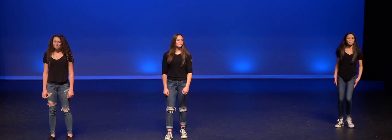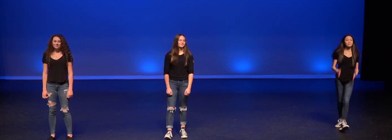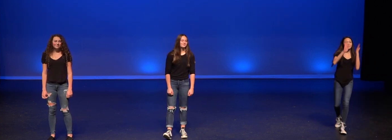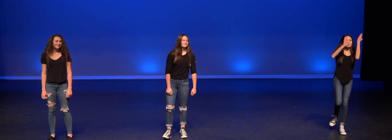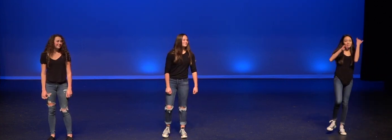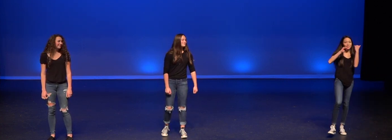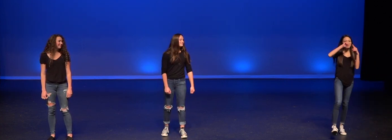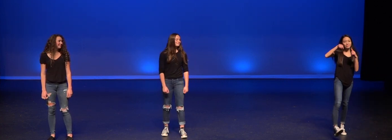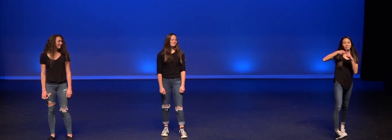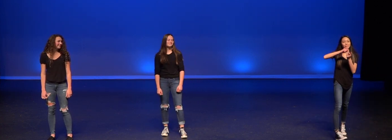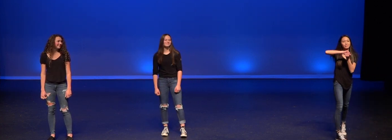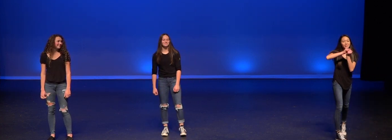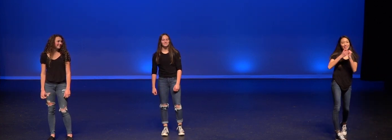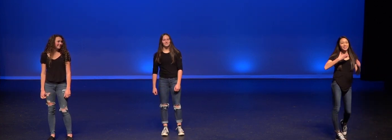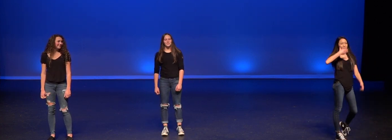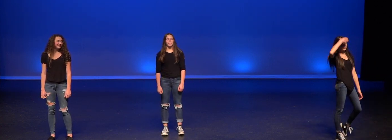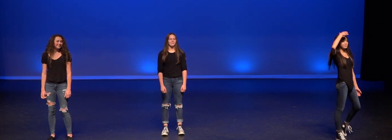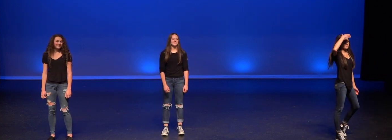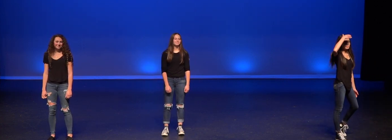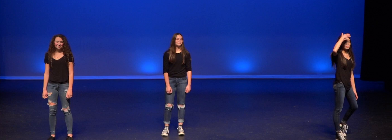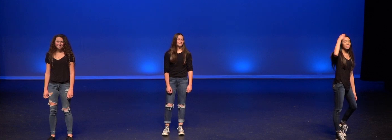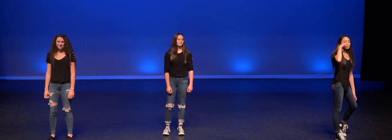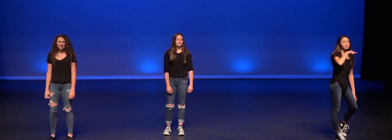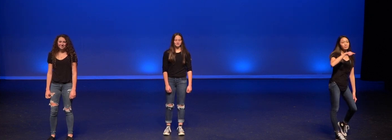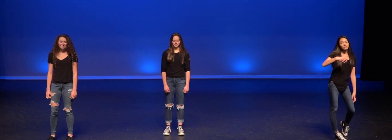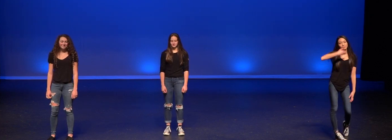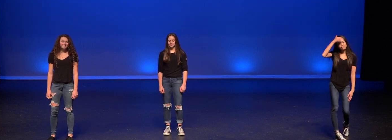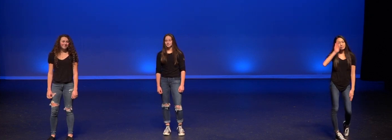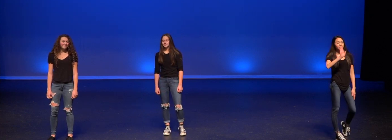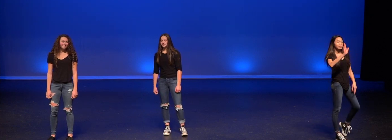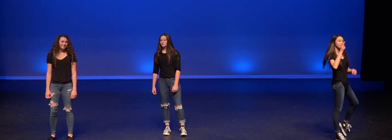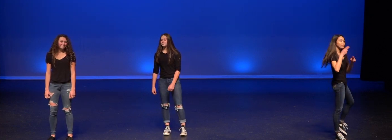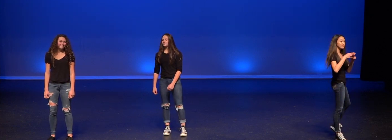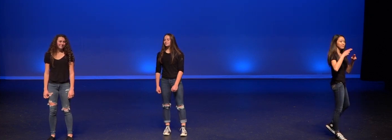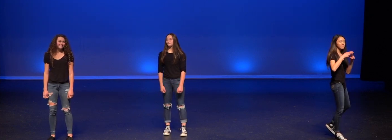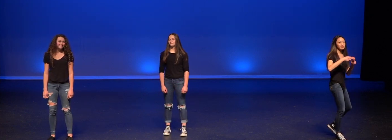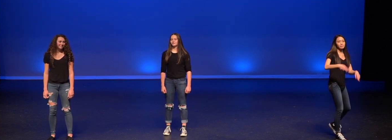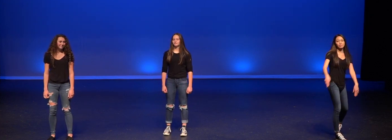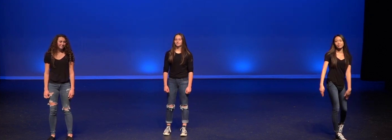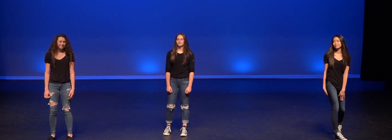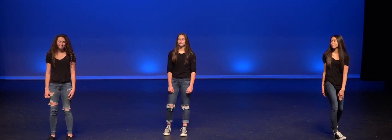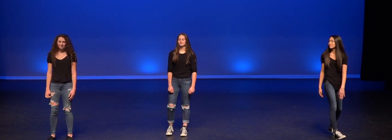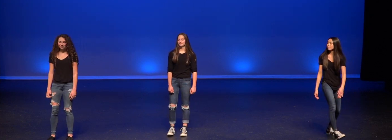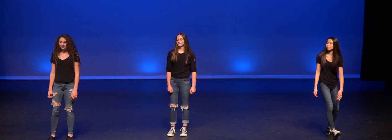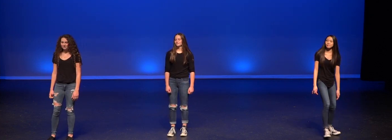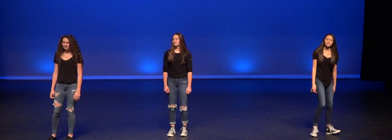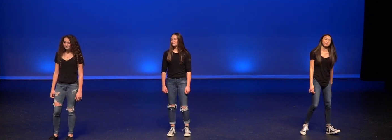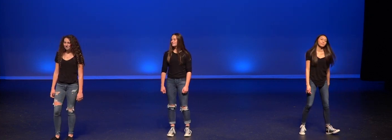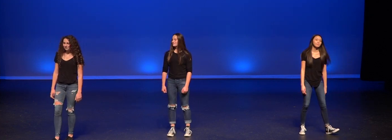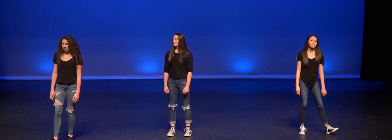I hope the fire screams out, you're screaming your whole name. I